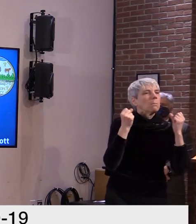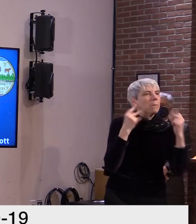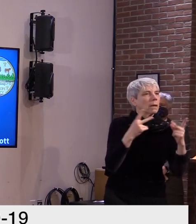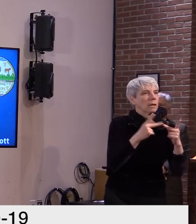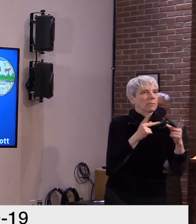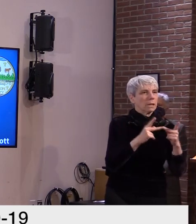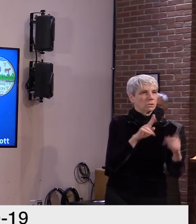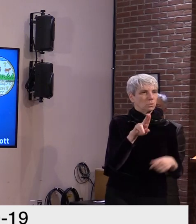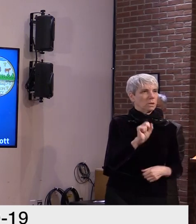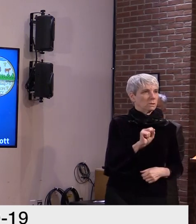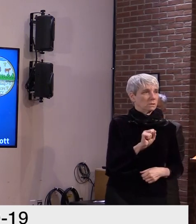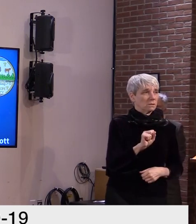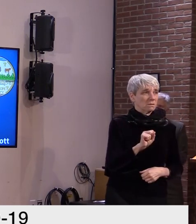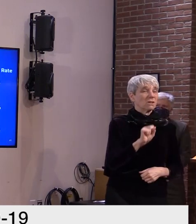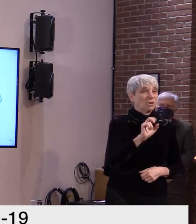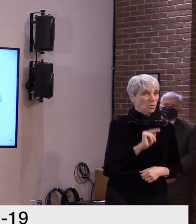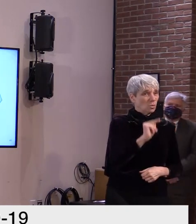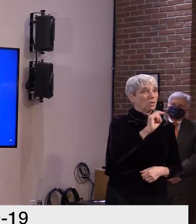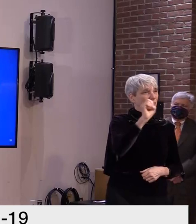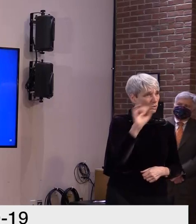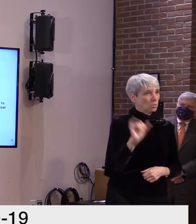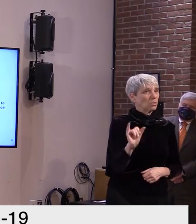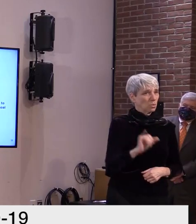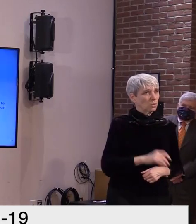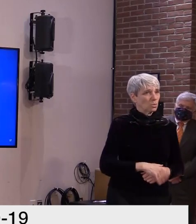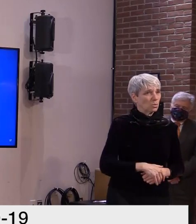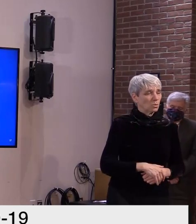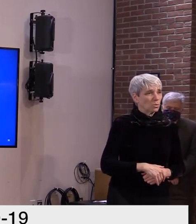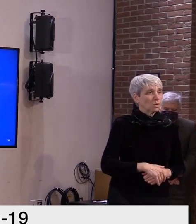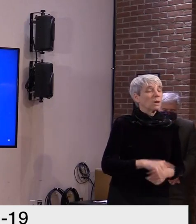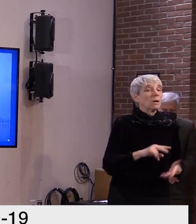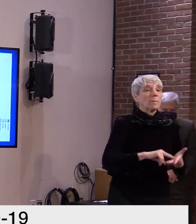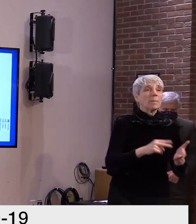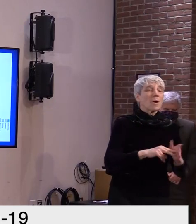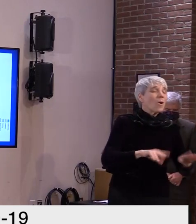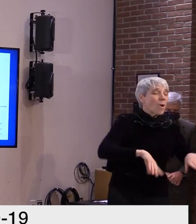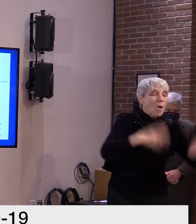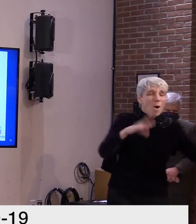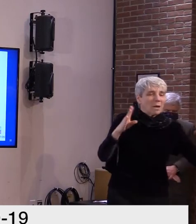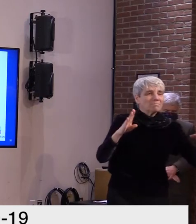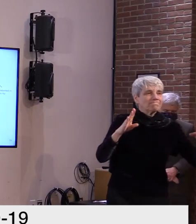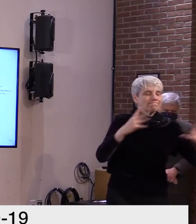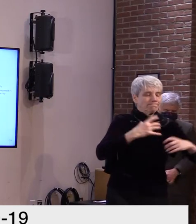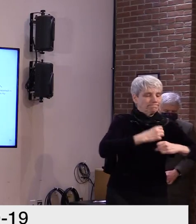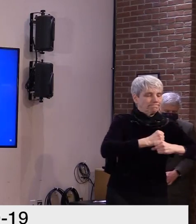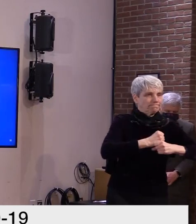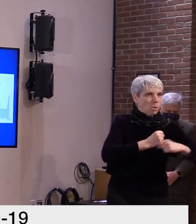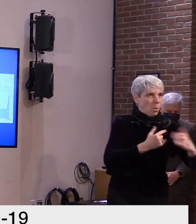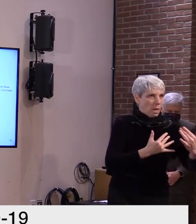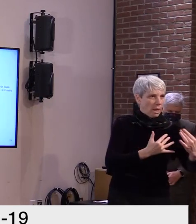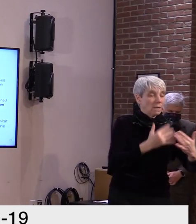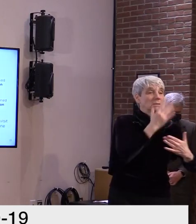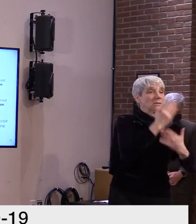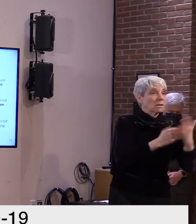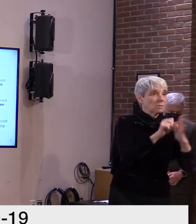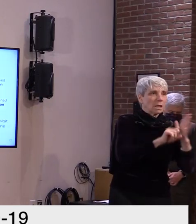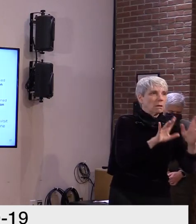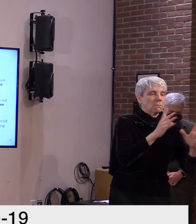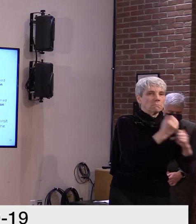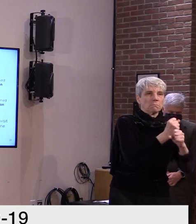Northeast. We're seeing a rollback of reopening plans, restrictions being imposed in various